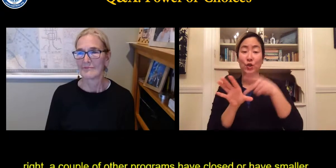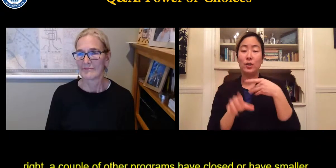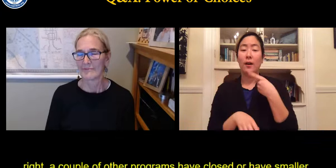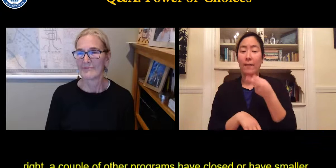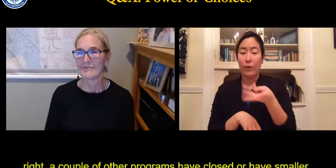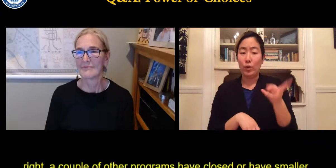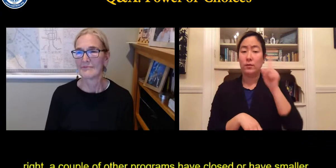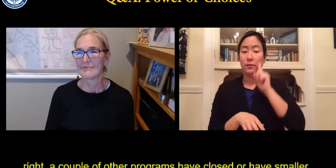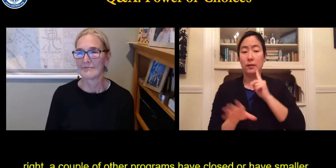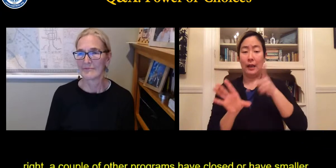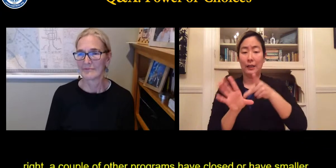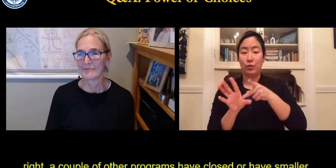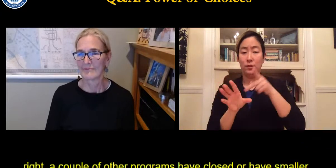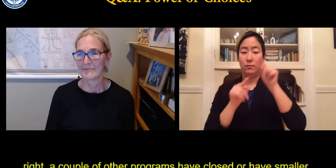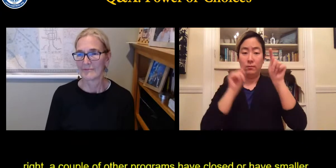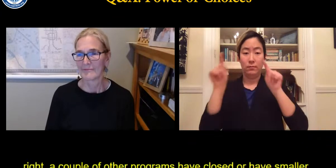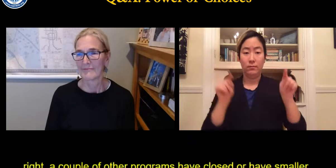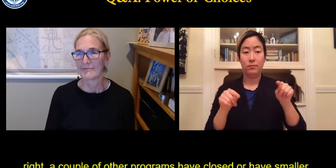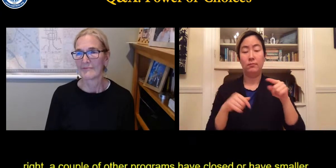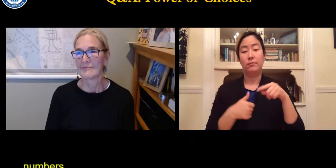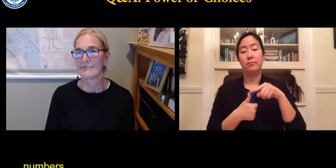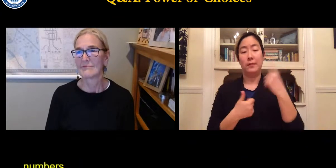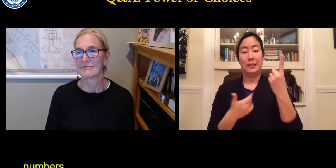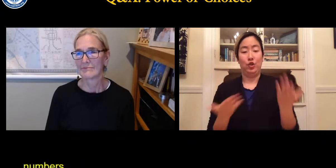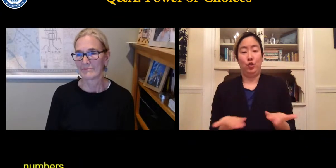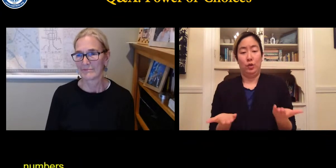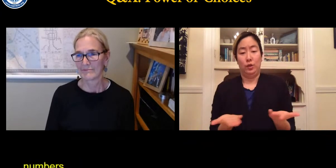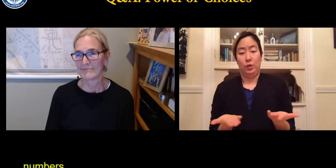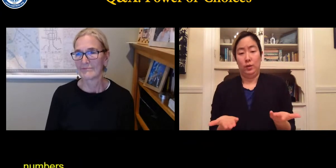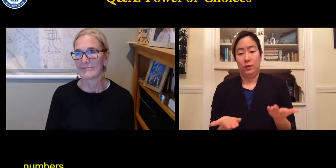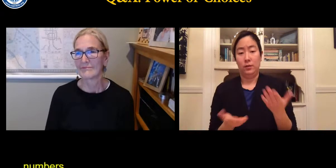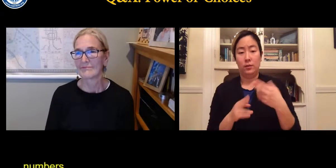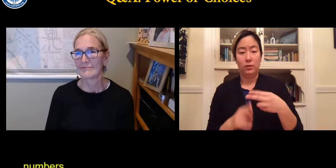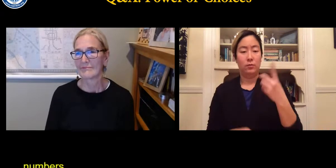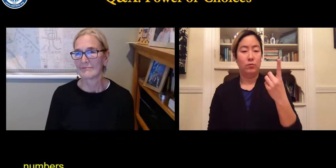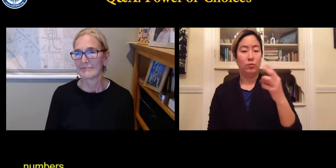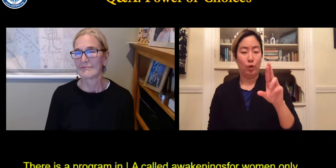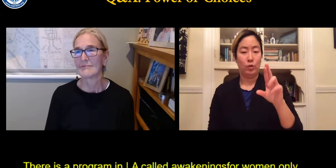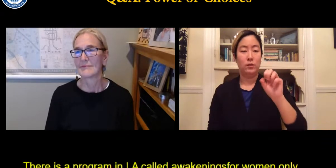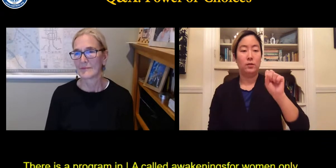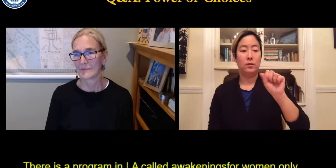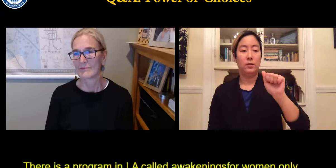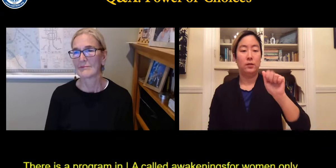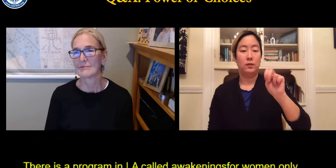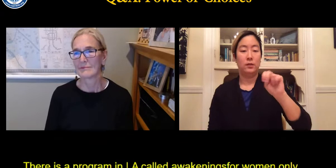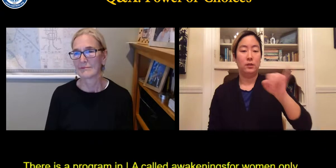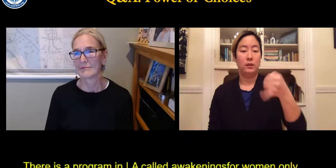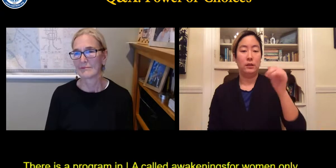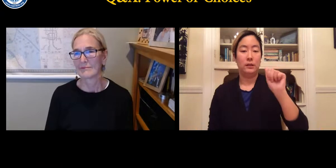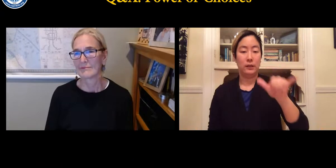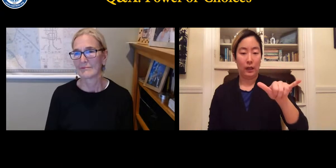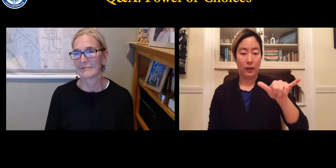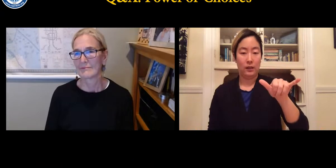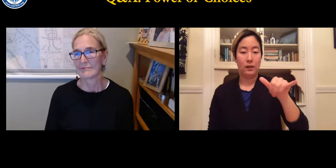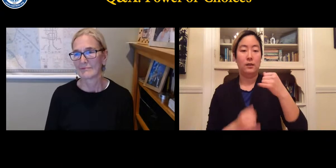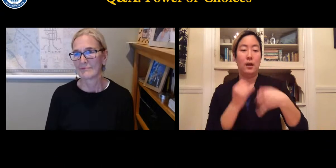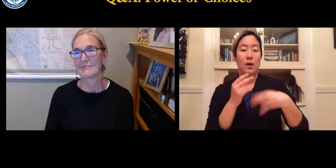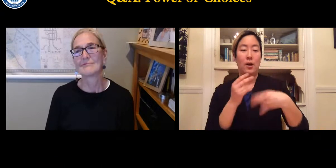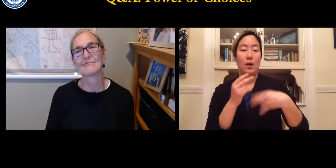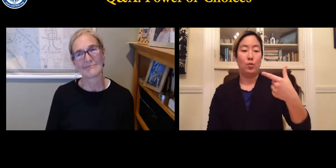So that's one. There are a couple throughout the state. For psychiatrists, there are a couple deaf psychiatrists. There is one local